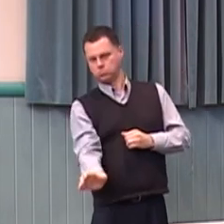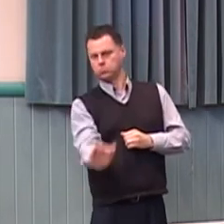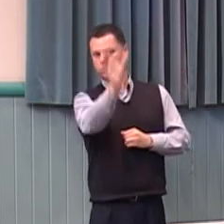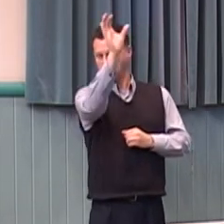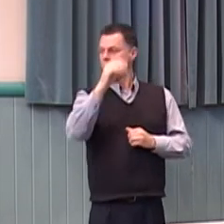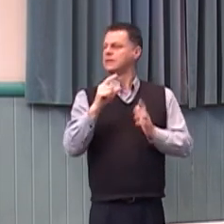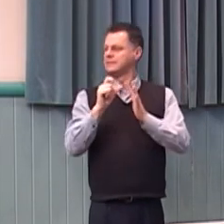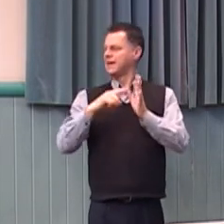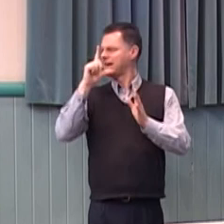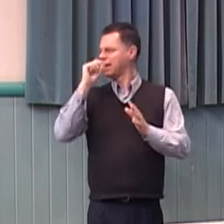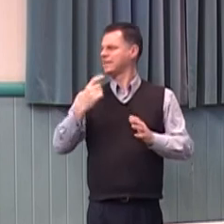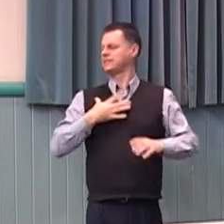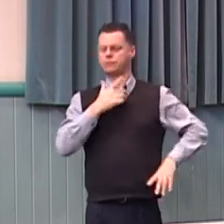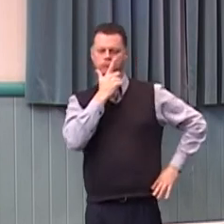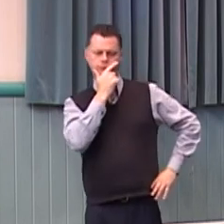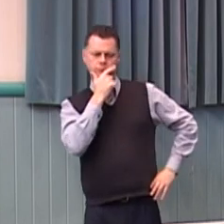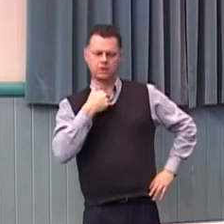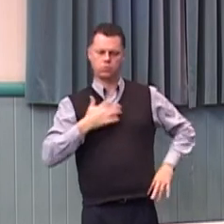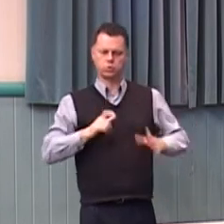entitled to deal with those parcels